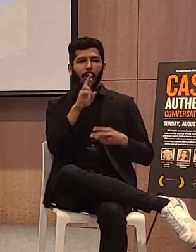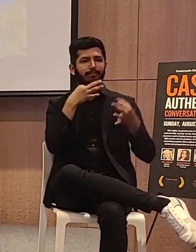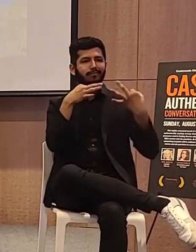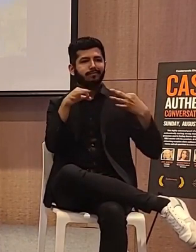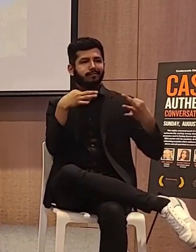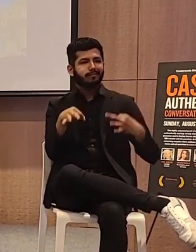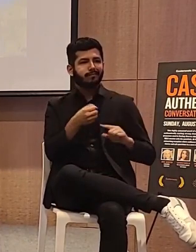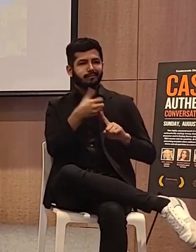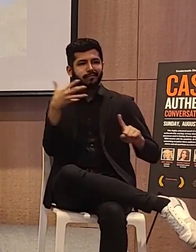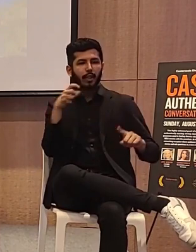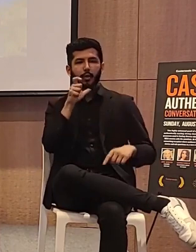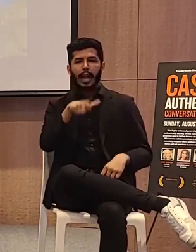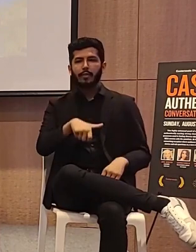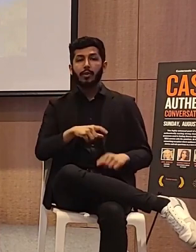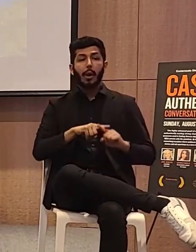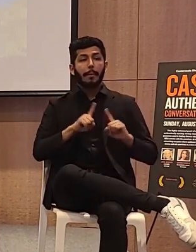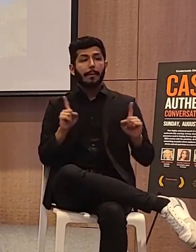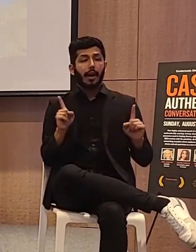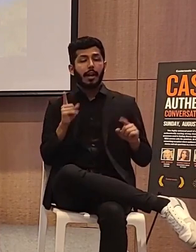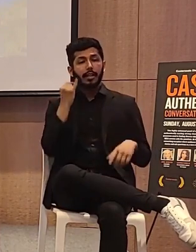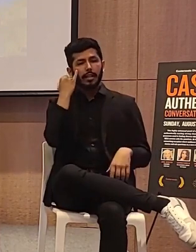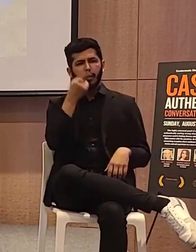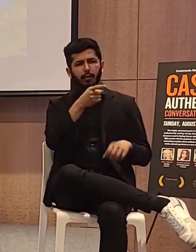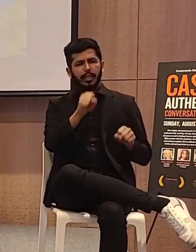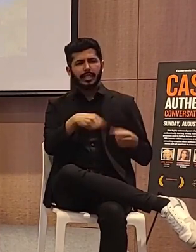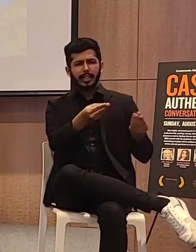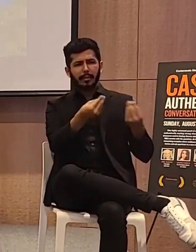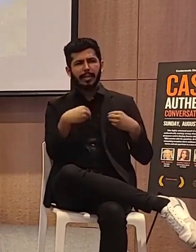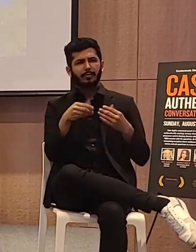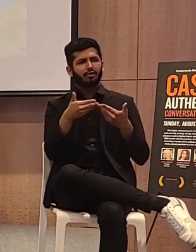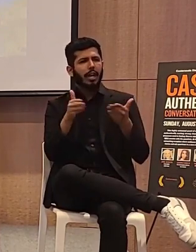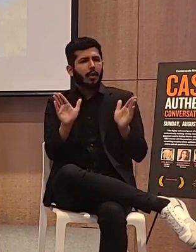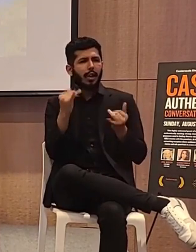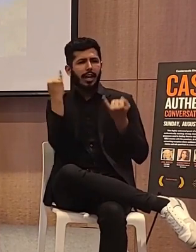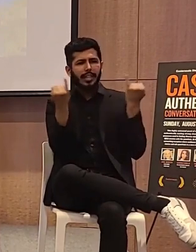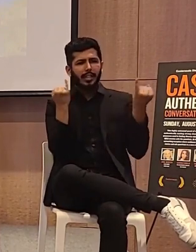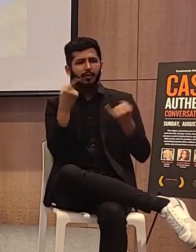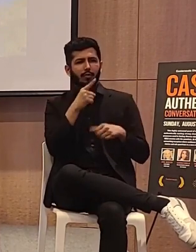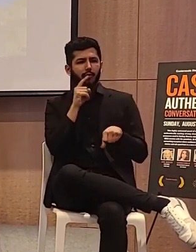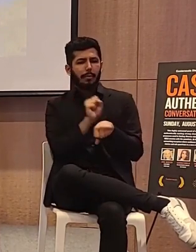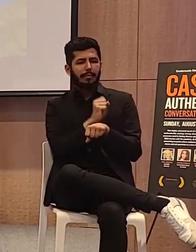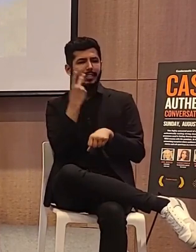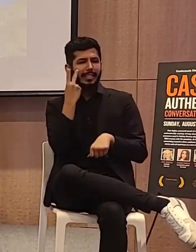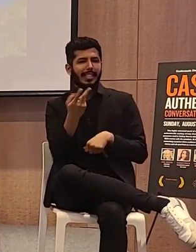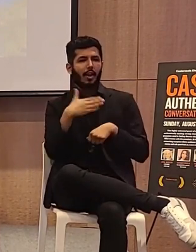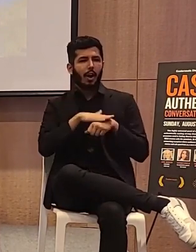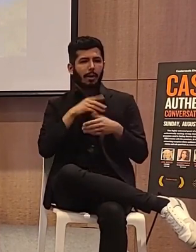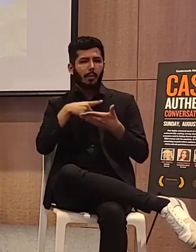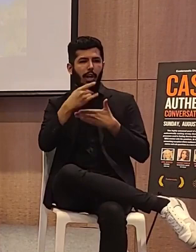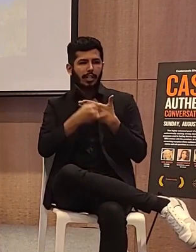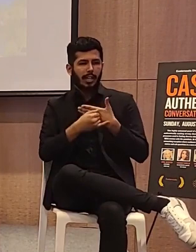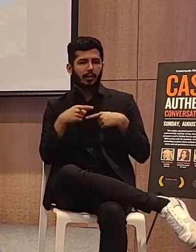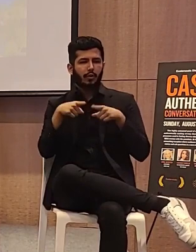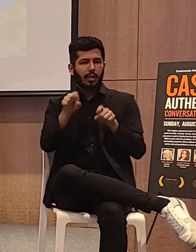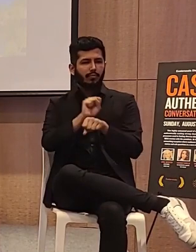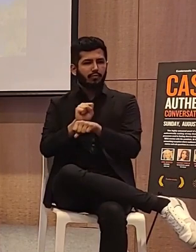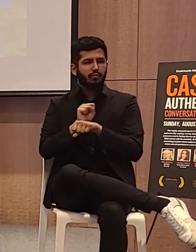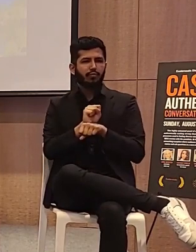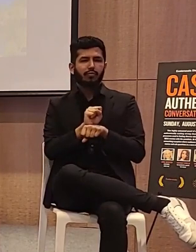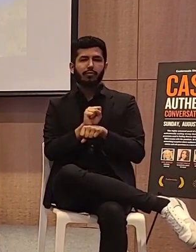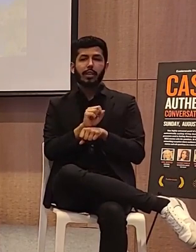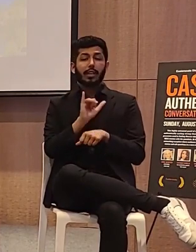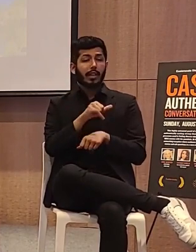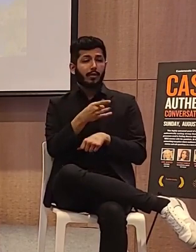can give us ideas of things you've actually seen on projects that are either going in this direction or that you're where